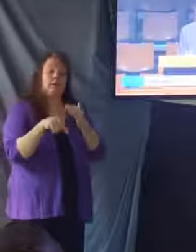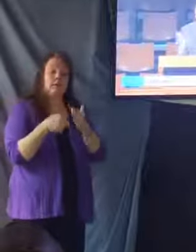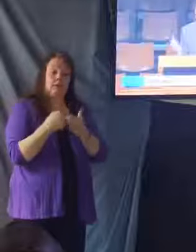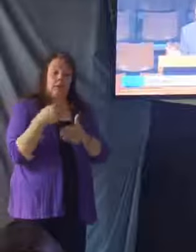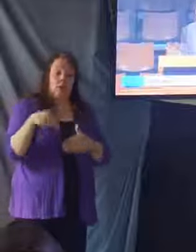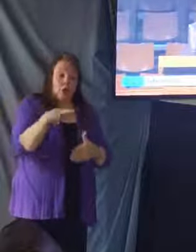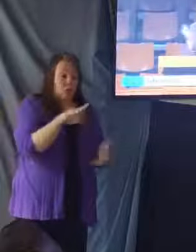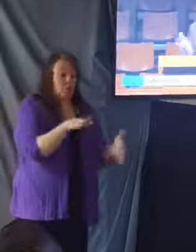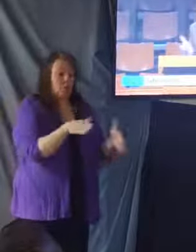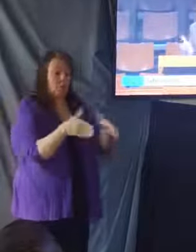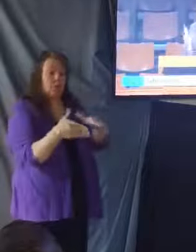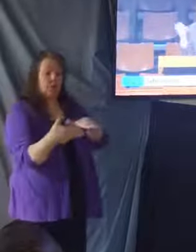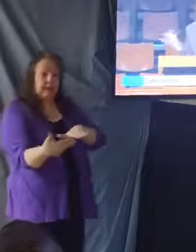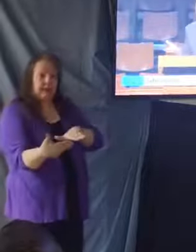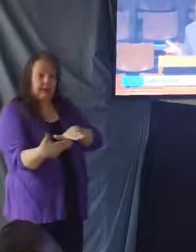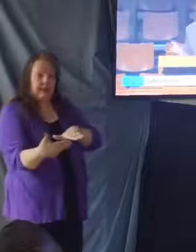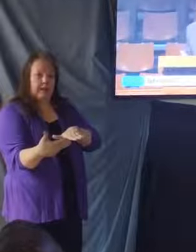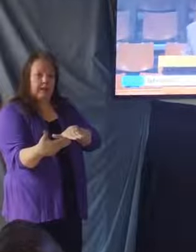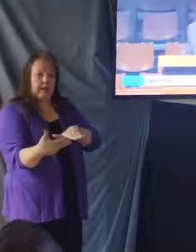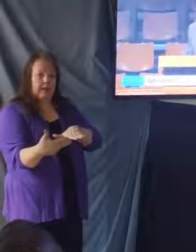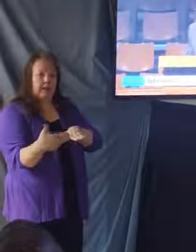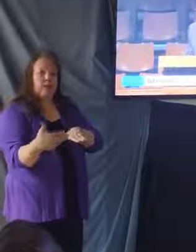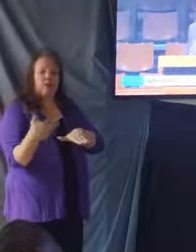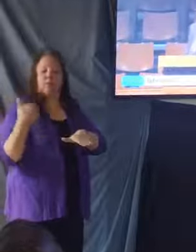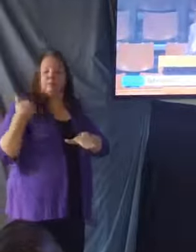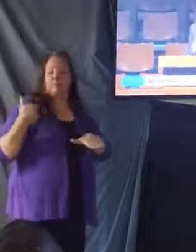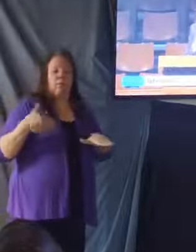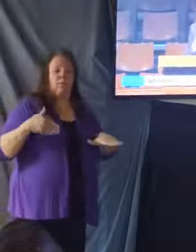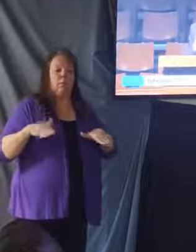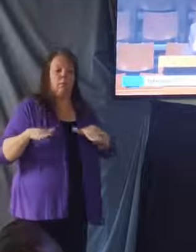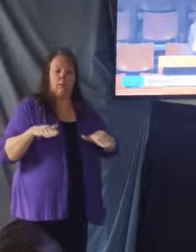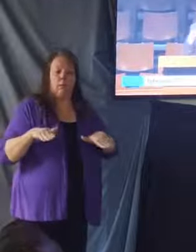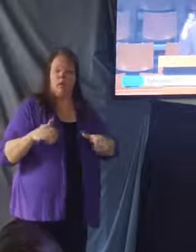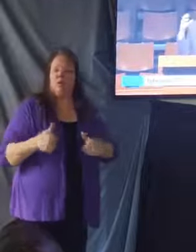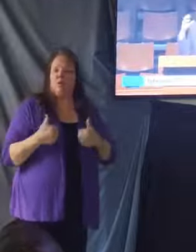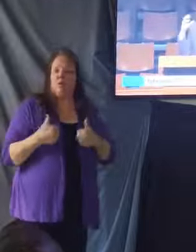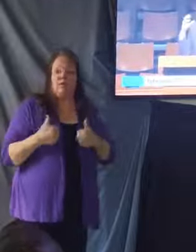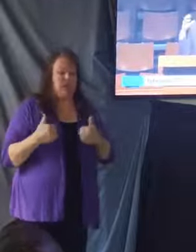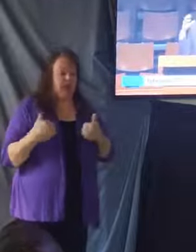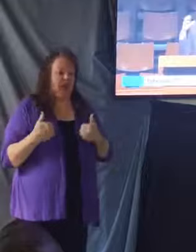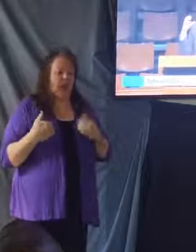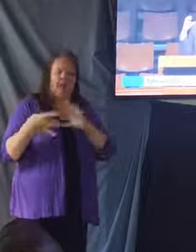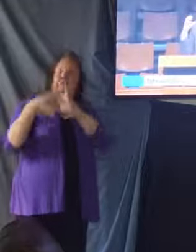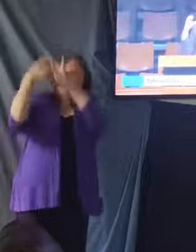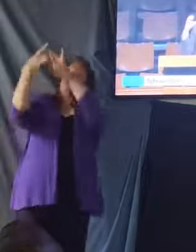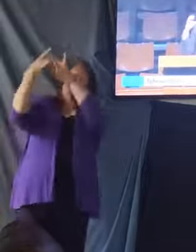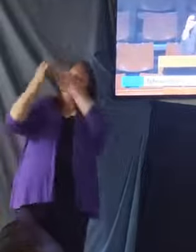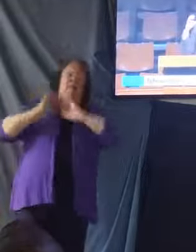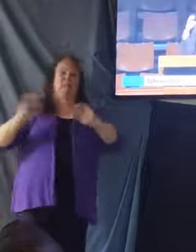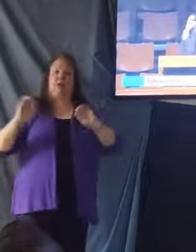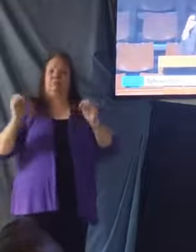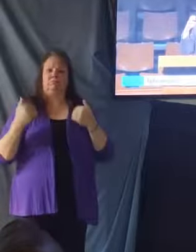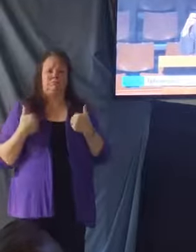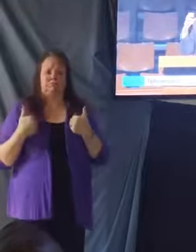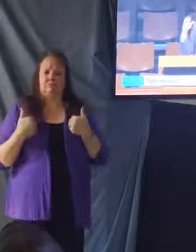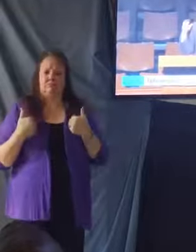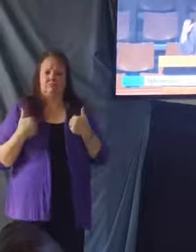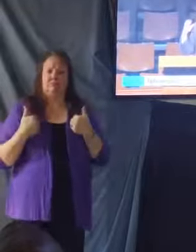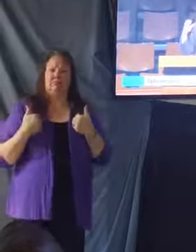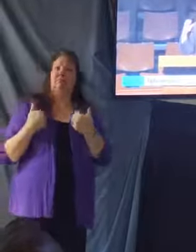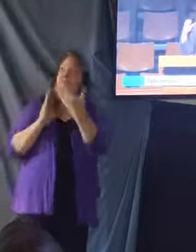So when he talks in verse 1, you were did not walk, you lived. And we had no spiritual relationship with God. We were